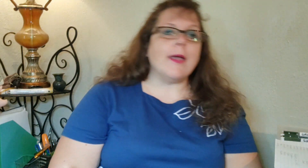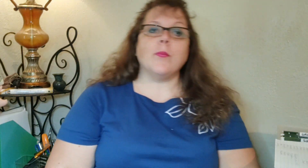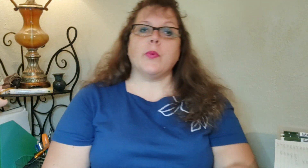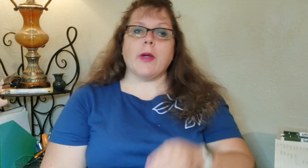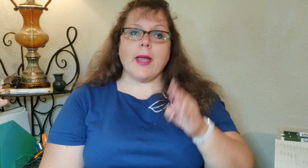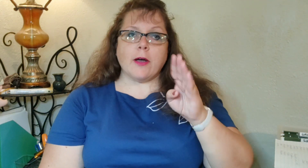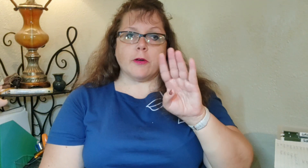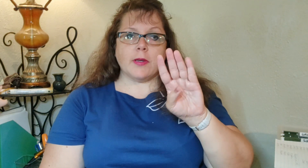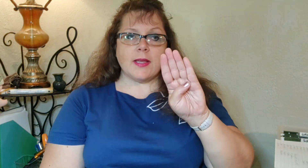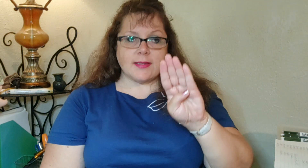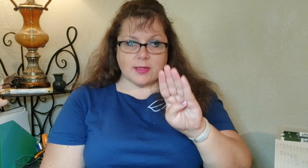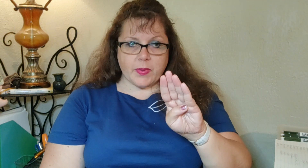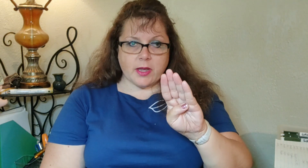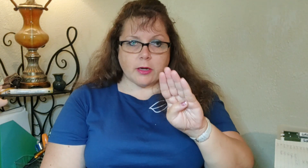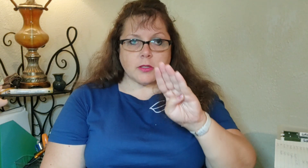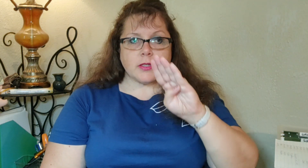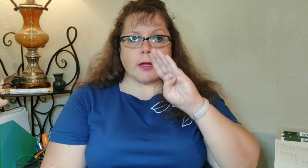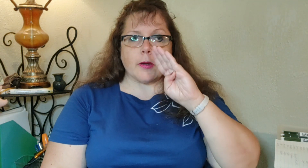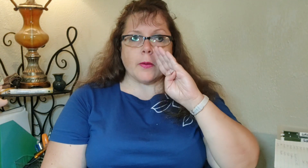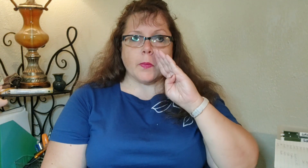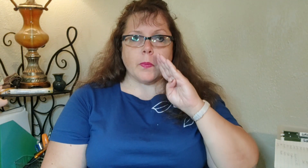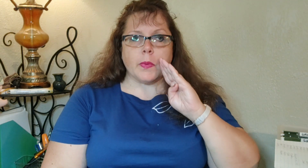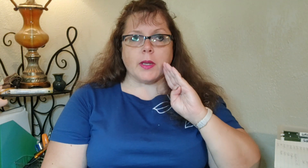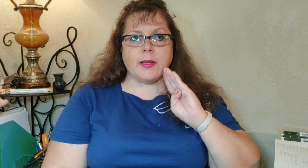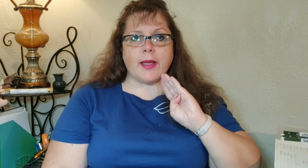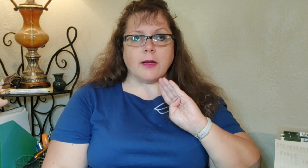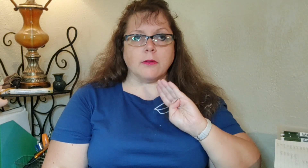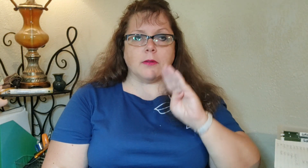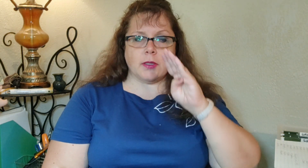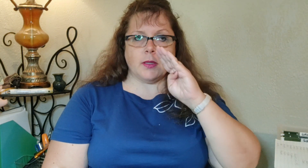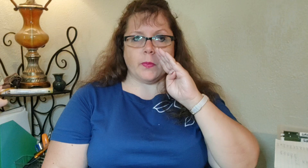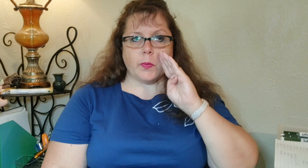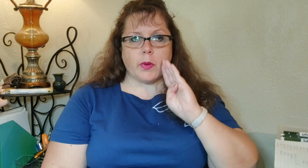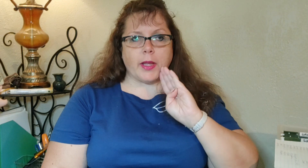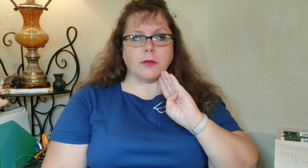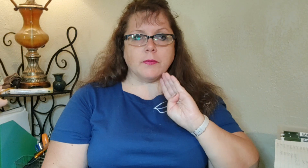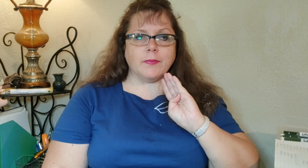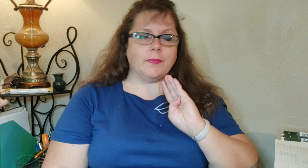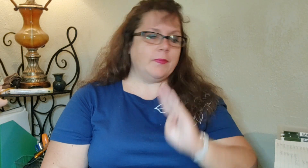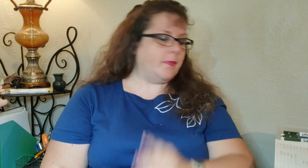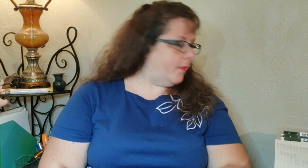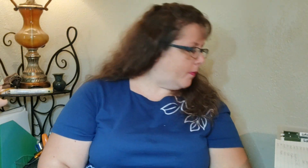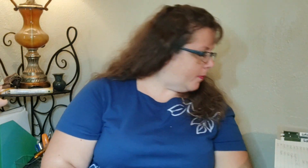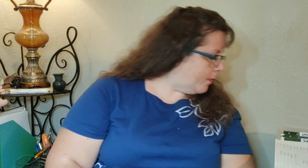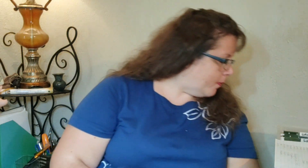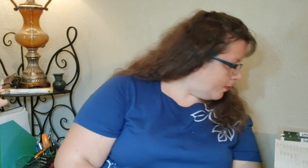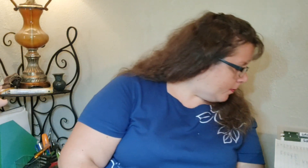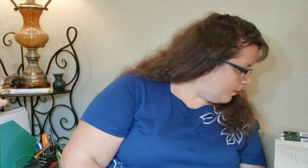And brown is the B also, but down, brown.